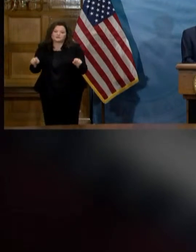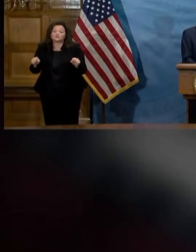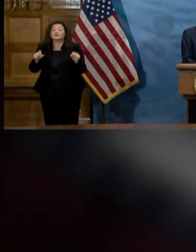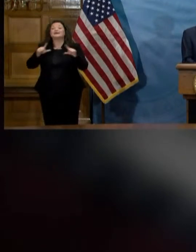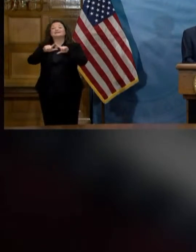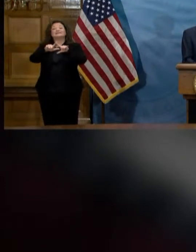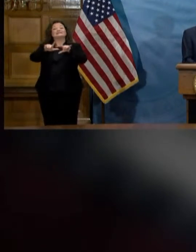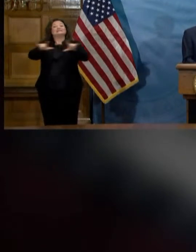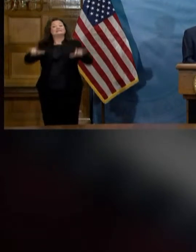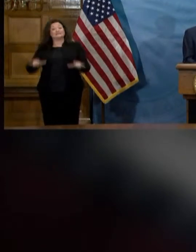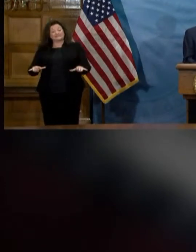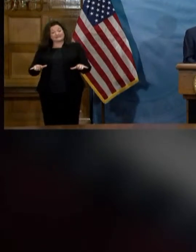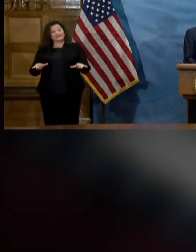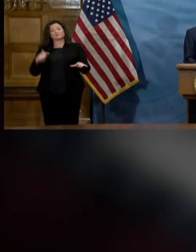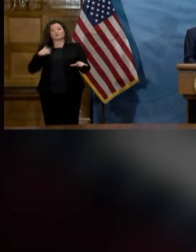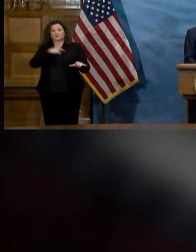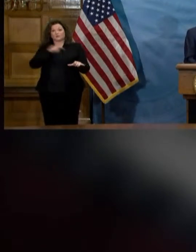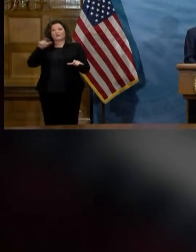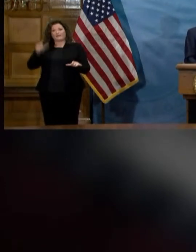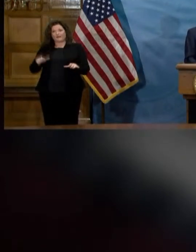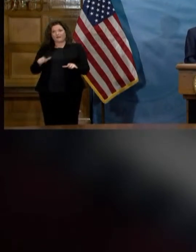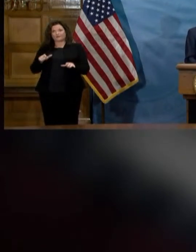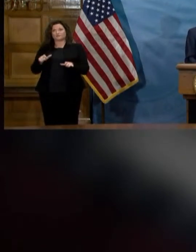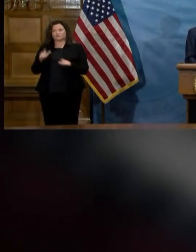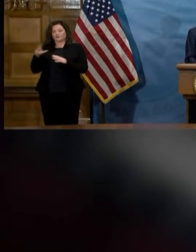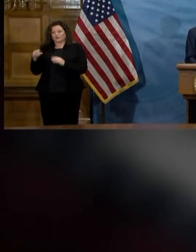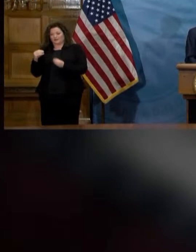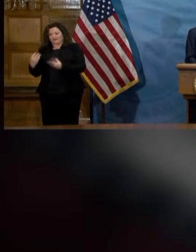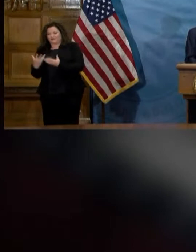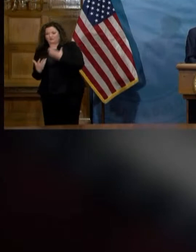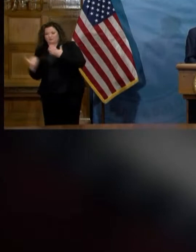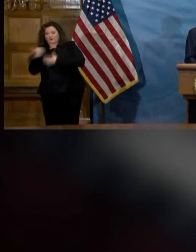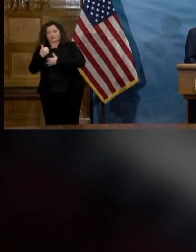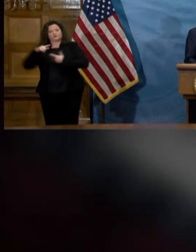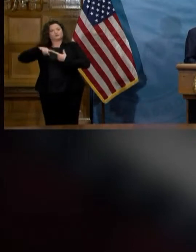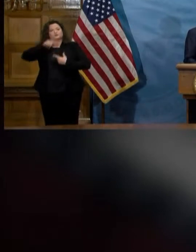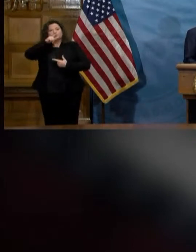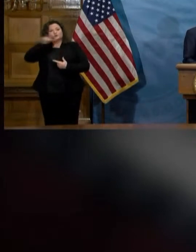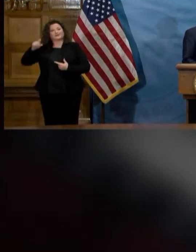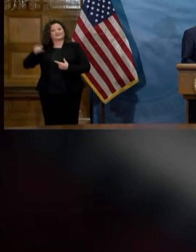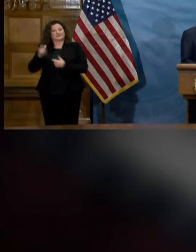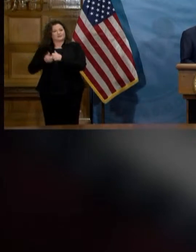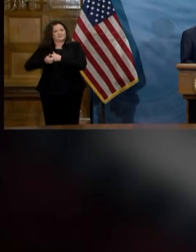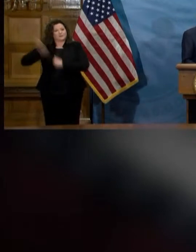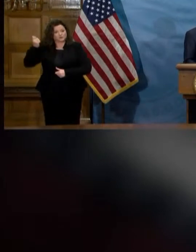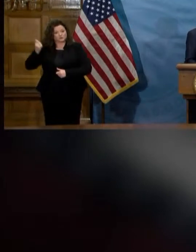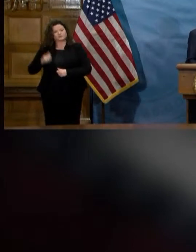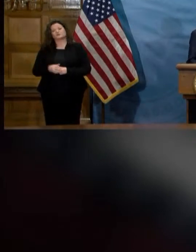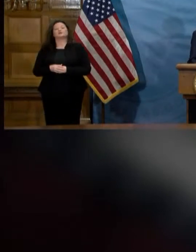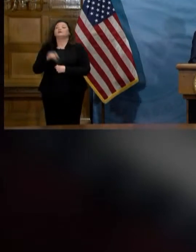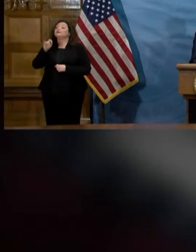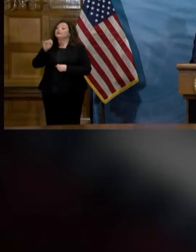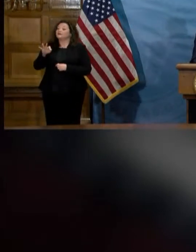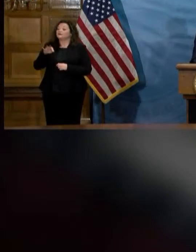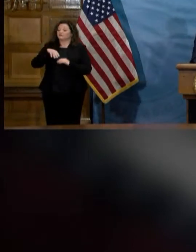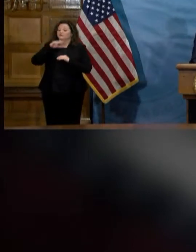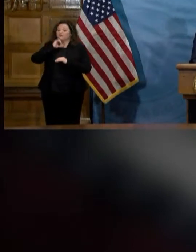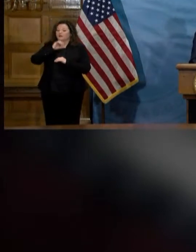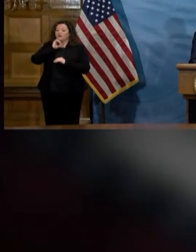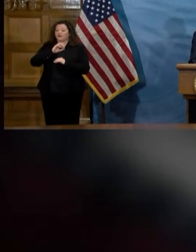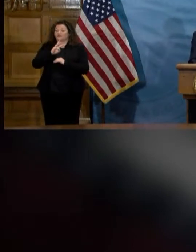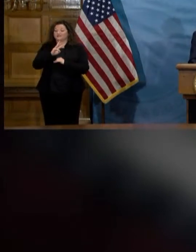way that doesn't, that gives priority those that need it the most. And so if you did 65